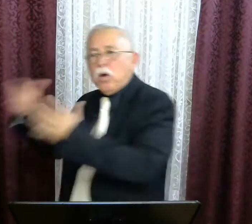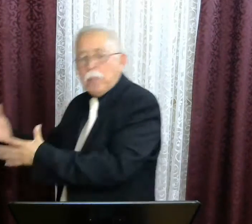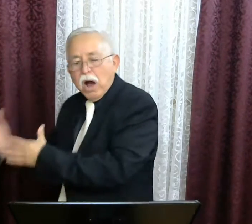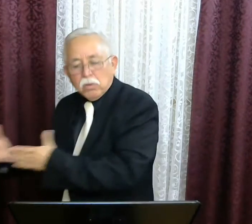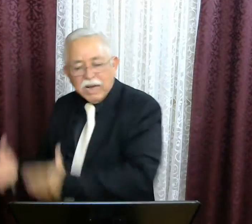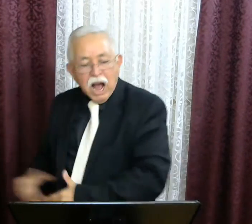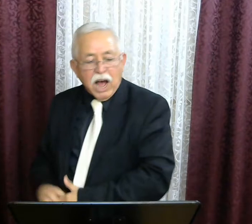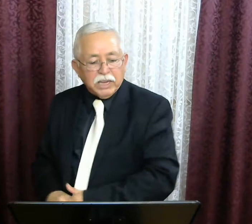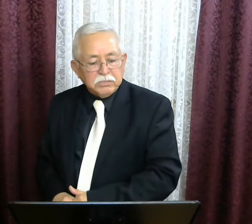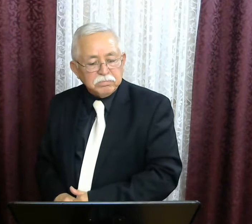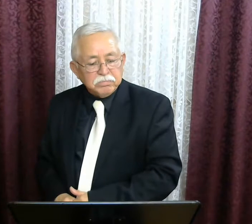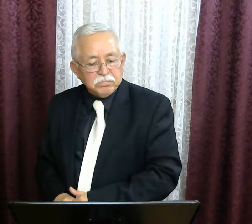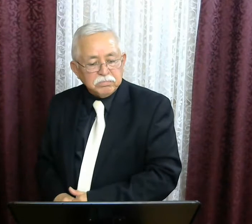about God.